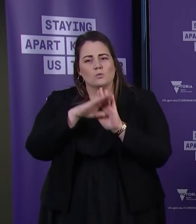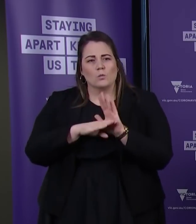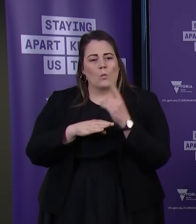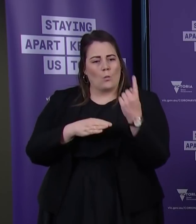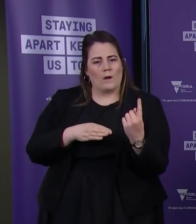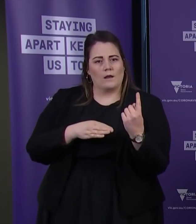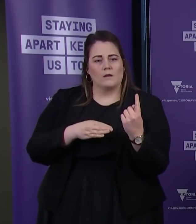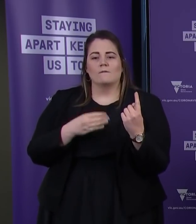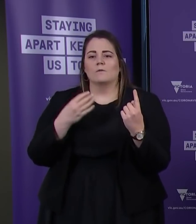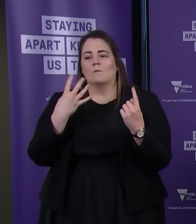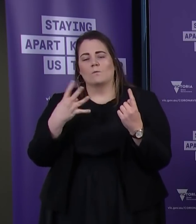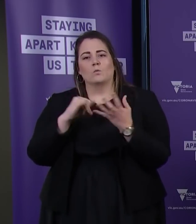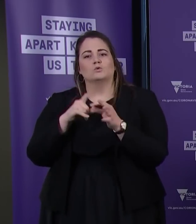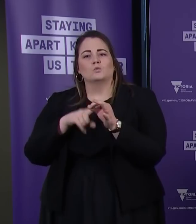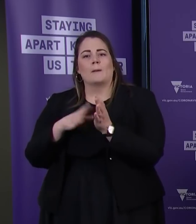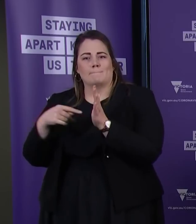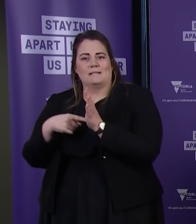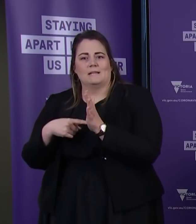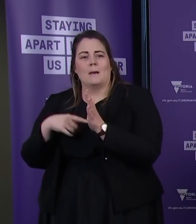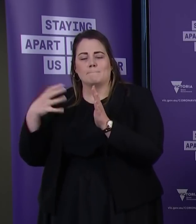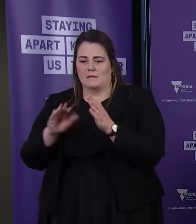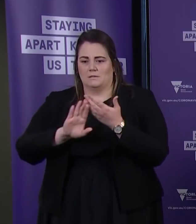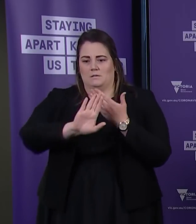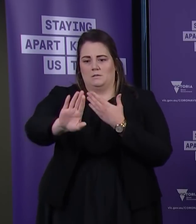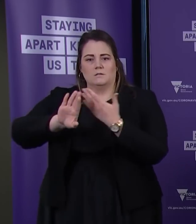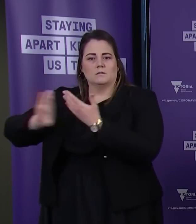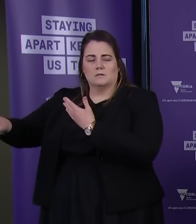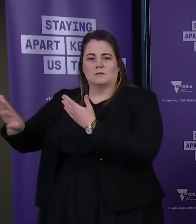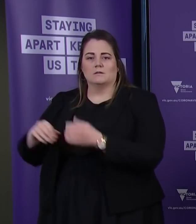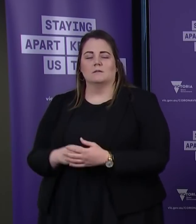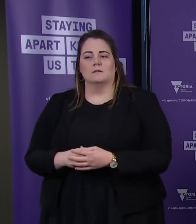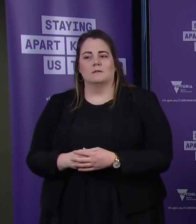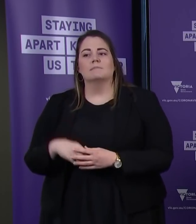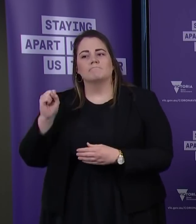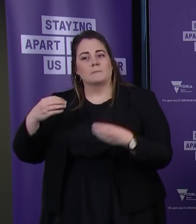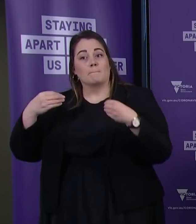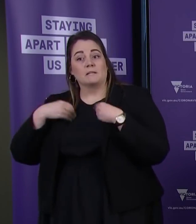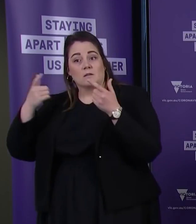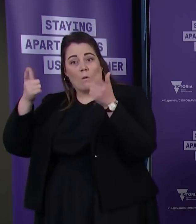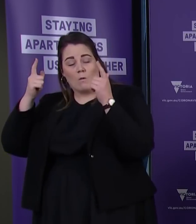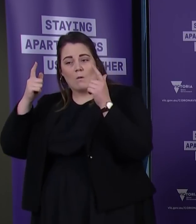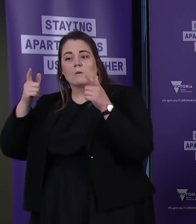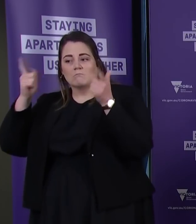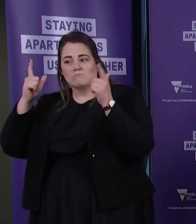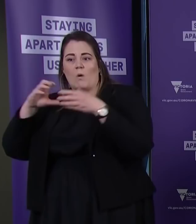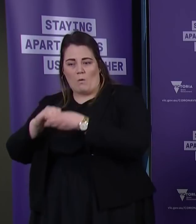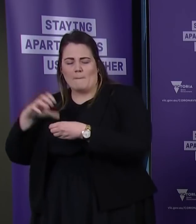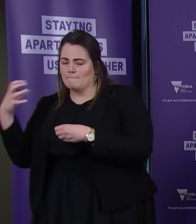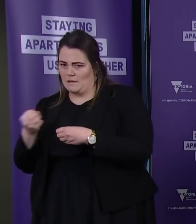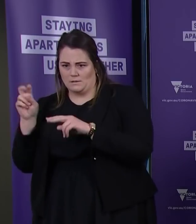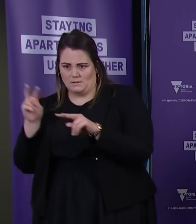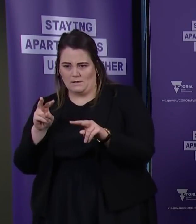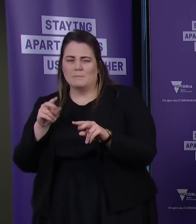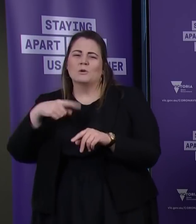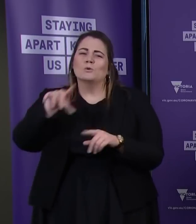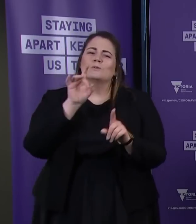metres outside. That's a reasonable precaution, but the individual has to do the right thing as well. If you're facing away from each other, the risk is